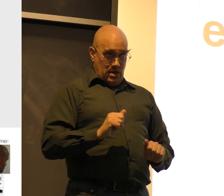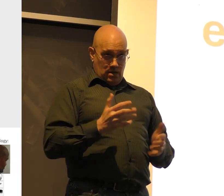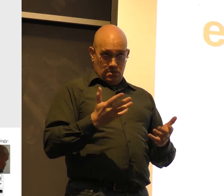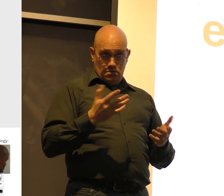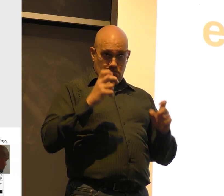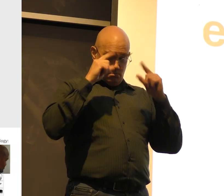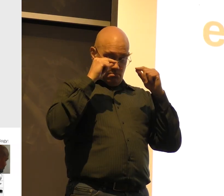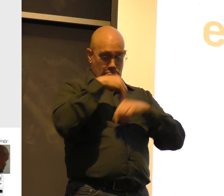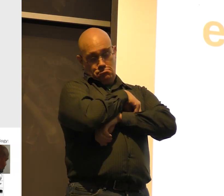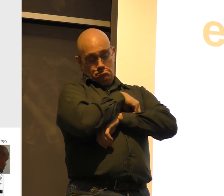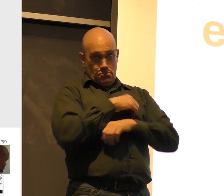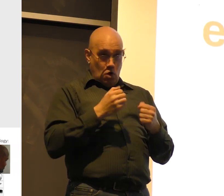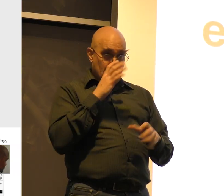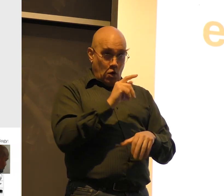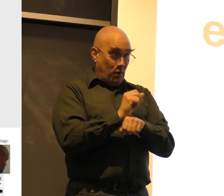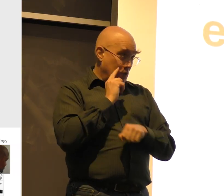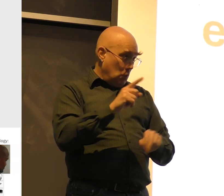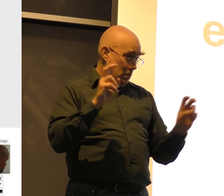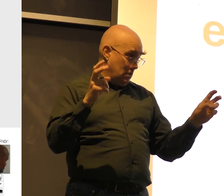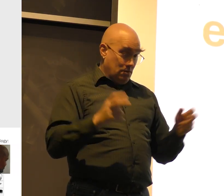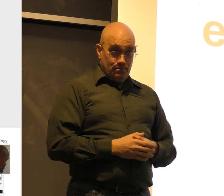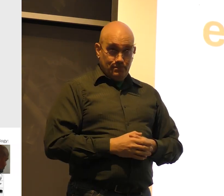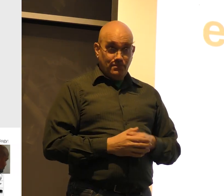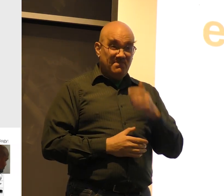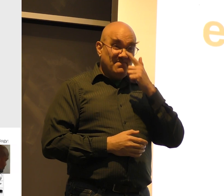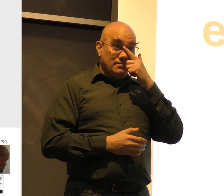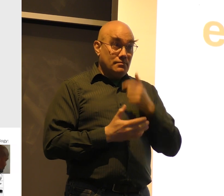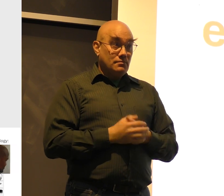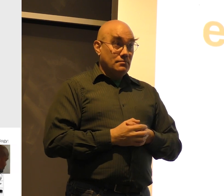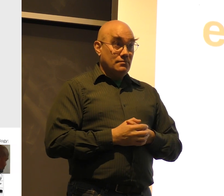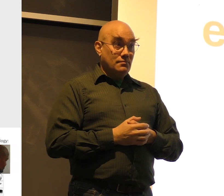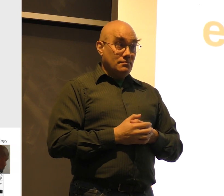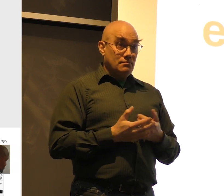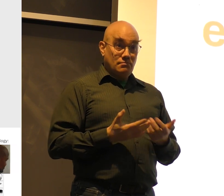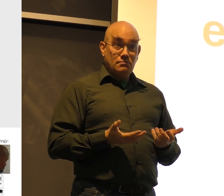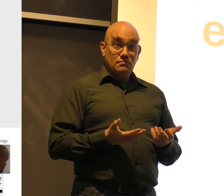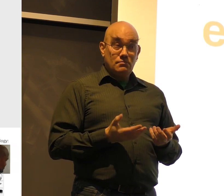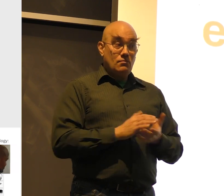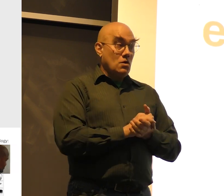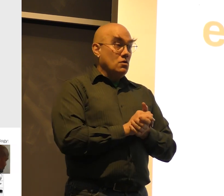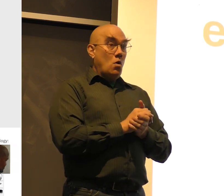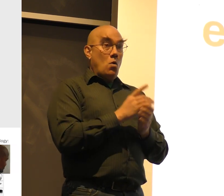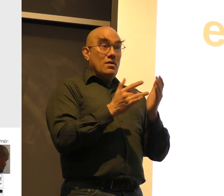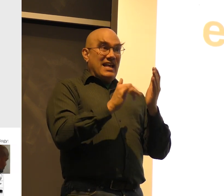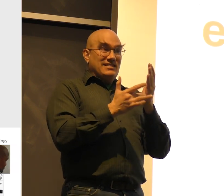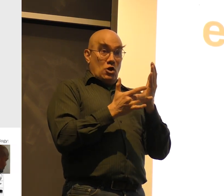wonderful technology. The car will drive for you. You don't even need to be awake anymore, right?